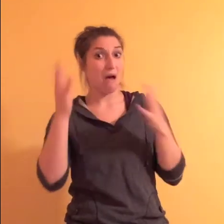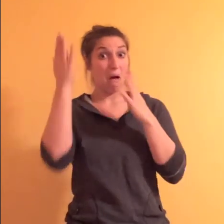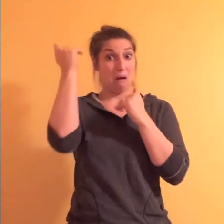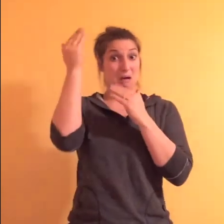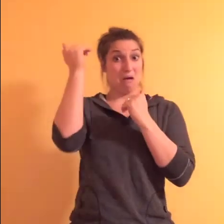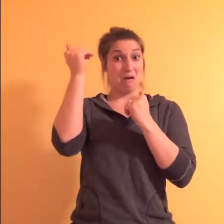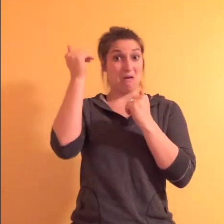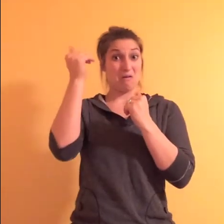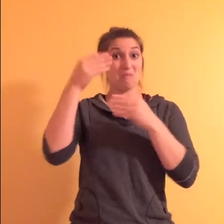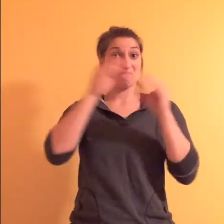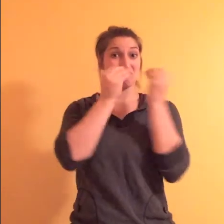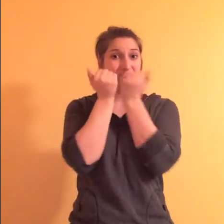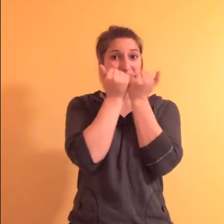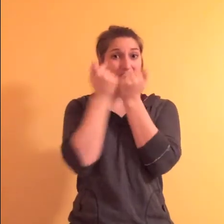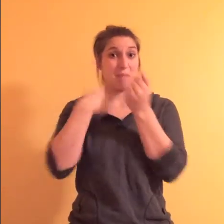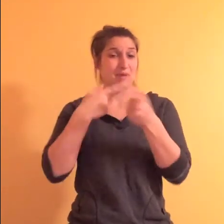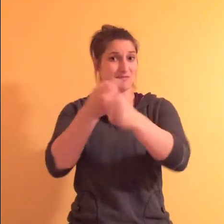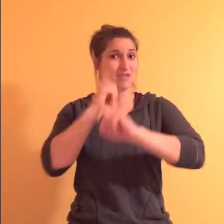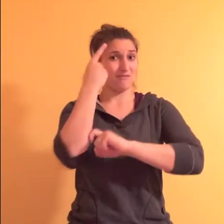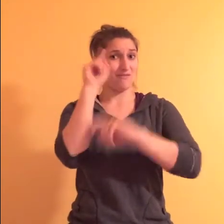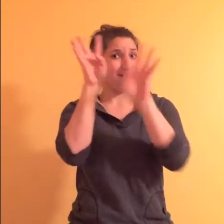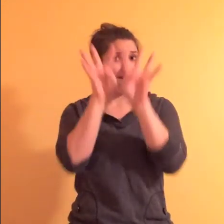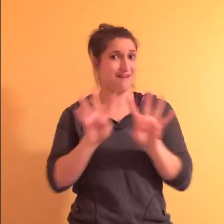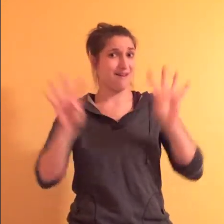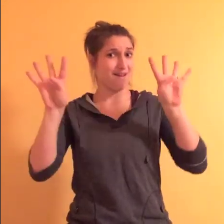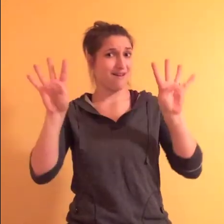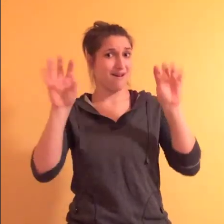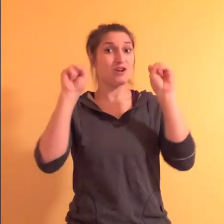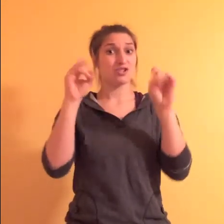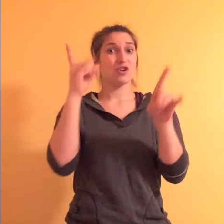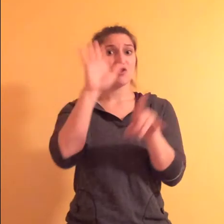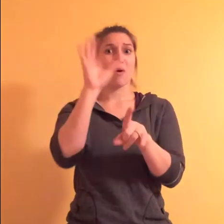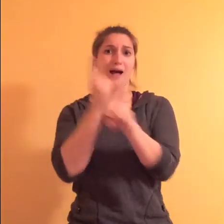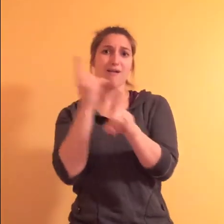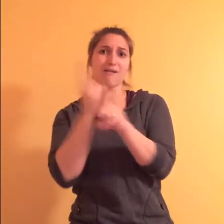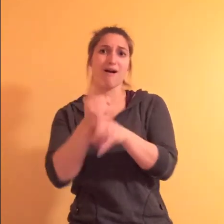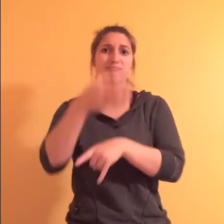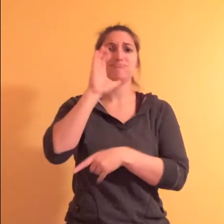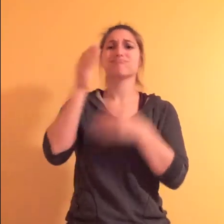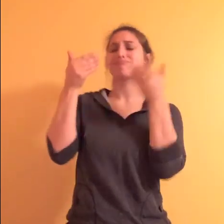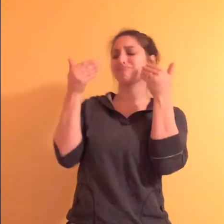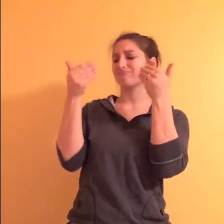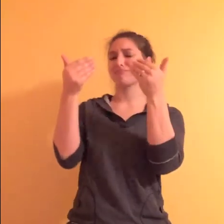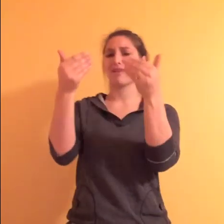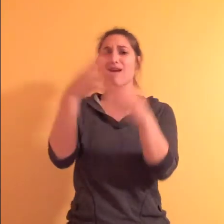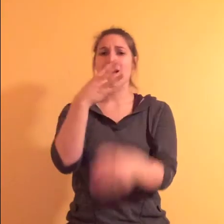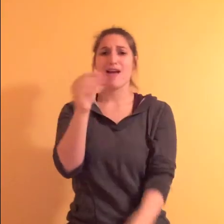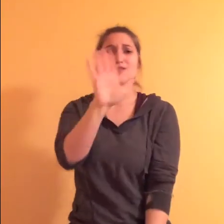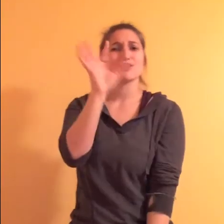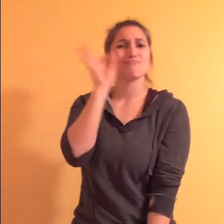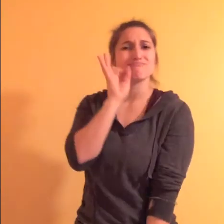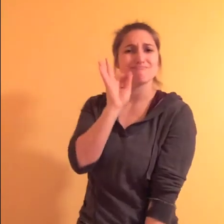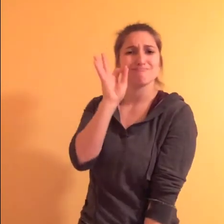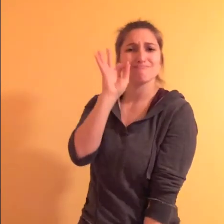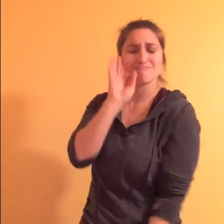get a harmonica, on this lovely, lovely Hanukkah. So drink your gin and Hanukkah, and smoke your